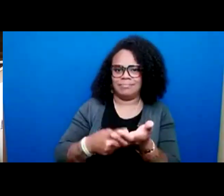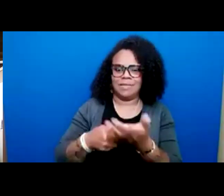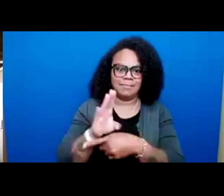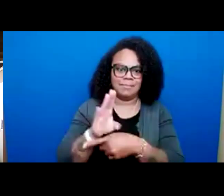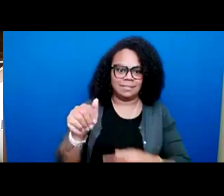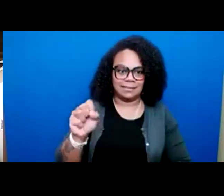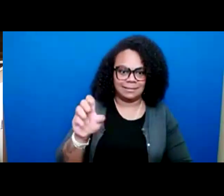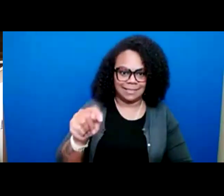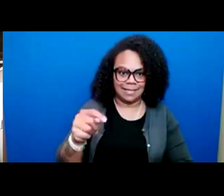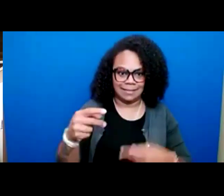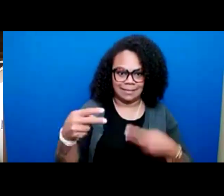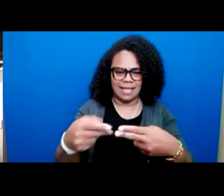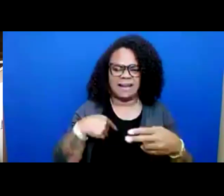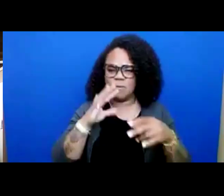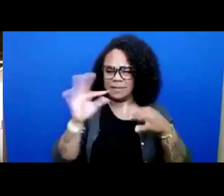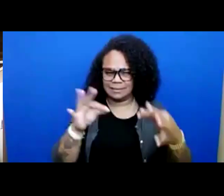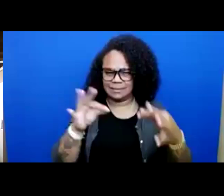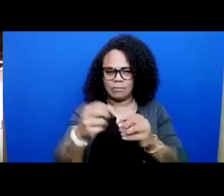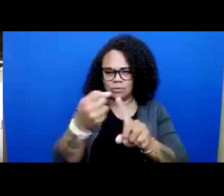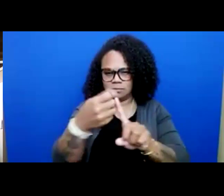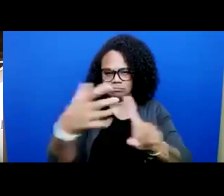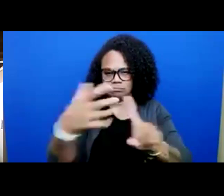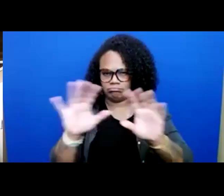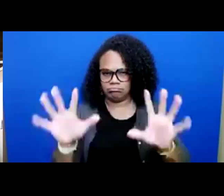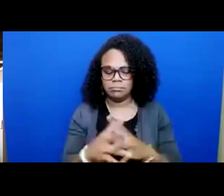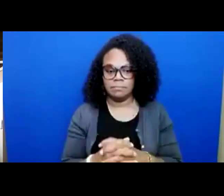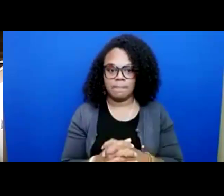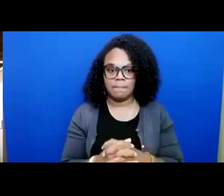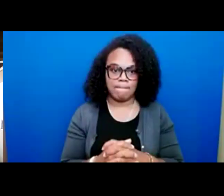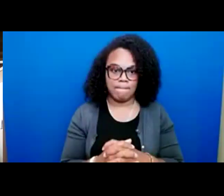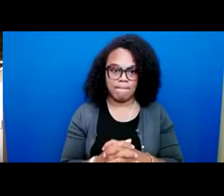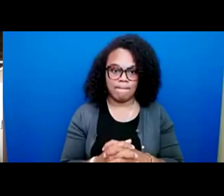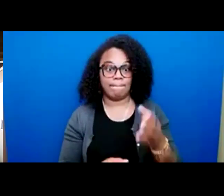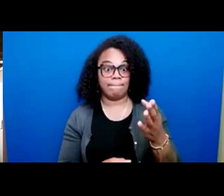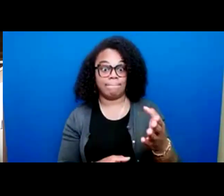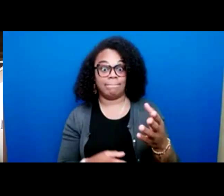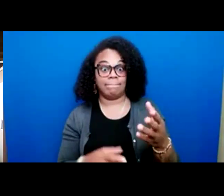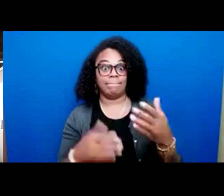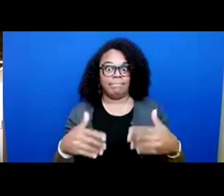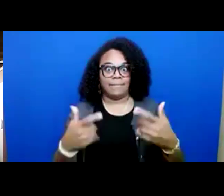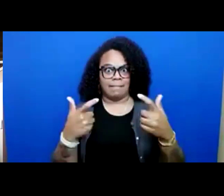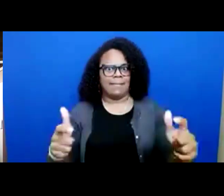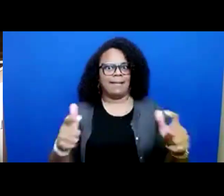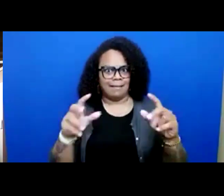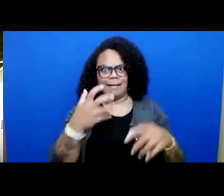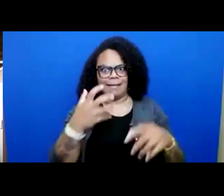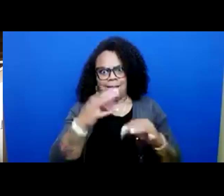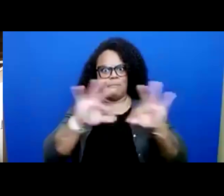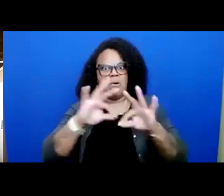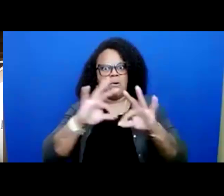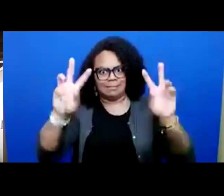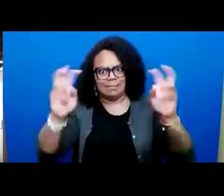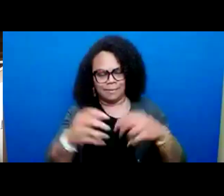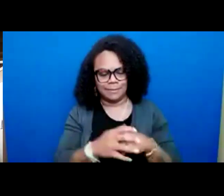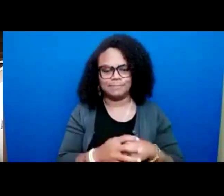can explain what I'm talking about there. So this is a big topic. This is an important topic, this topic of business assets